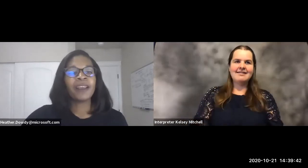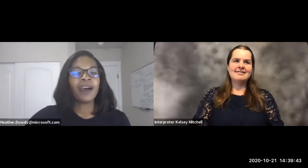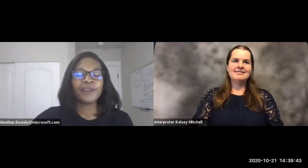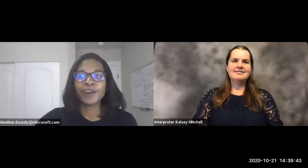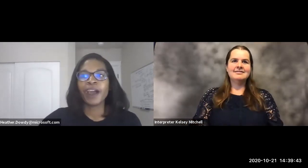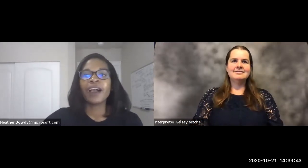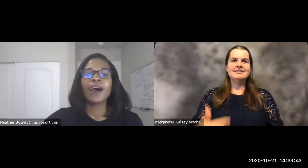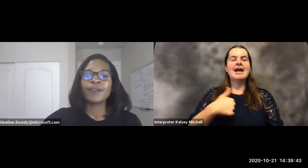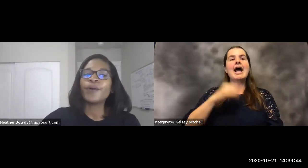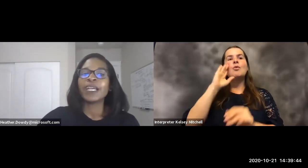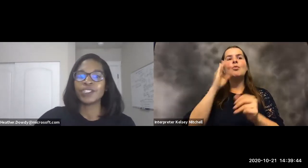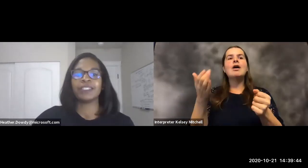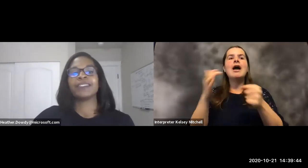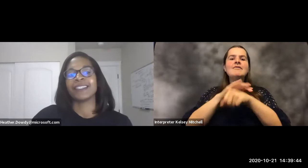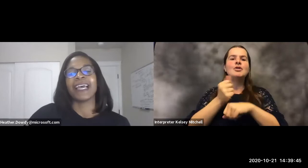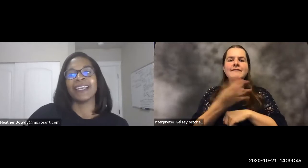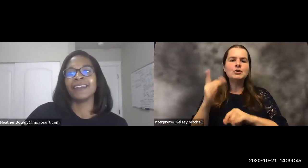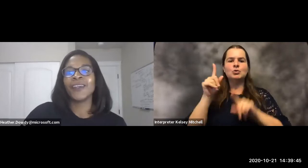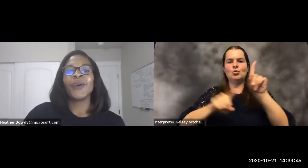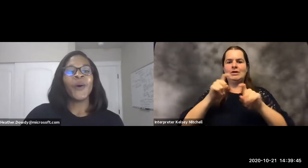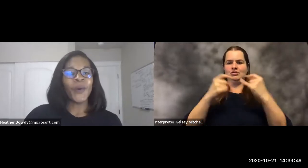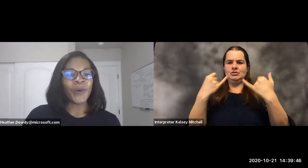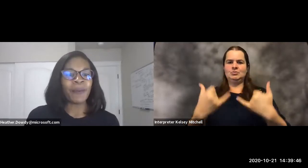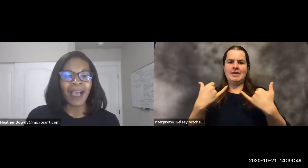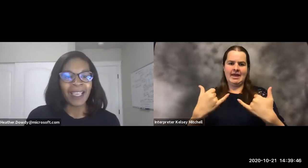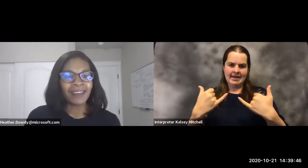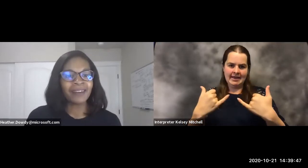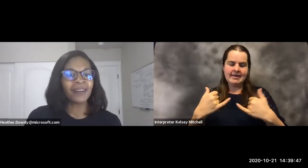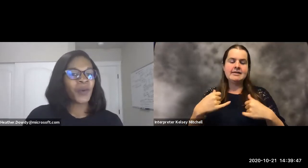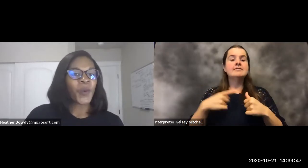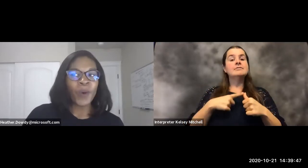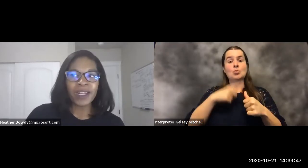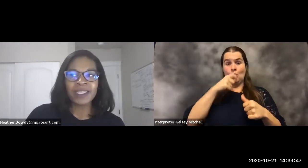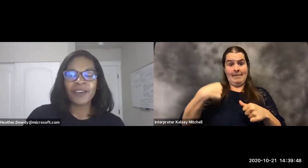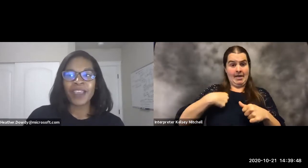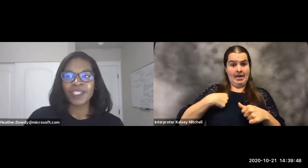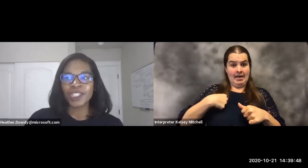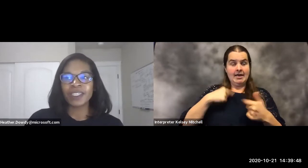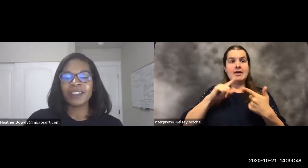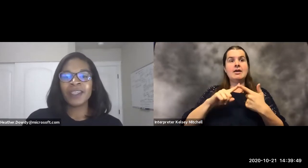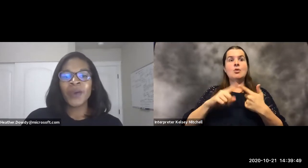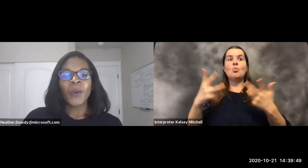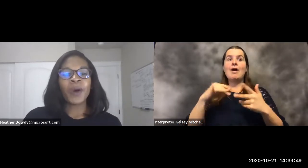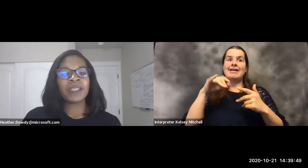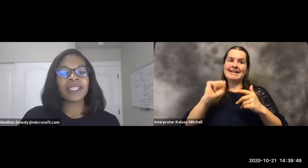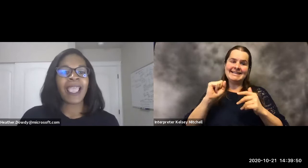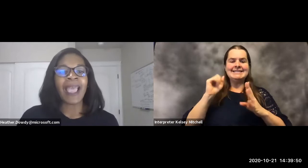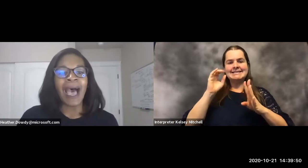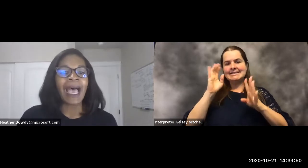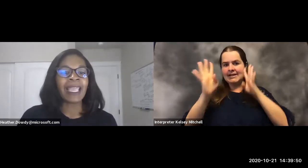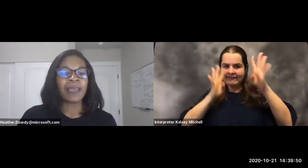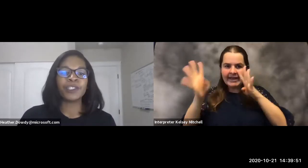I'm going to cover a couple of questions today. Who am I? What is innovation? What